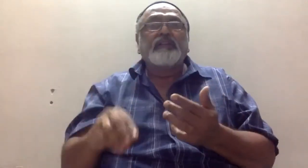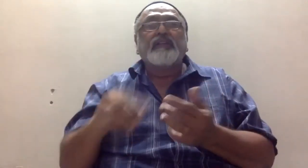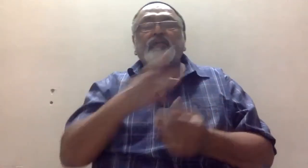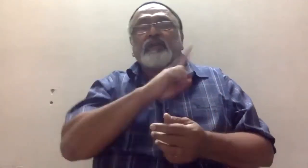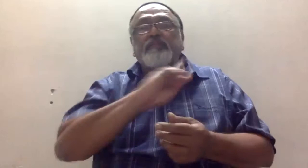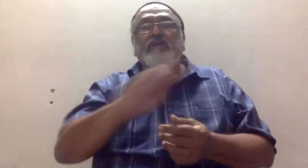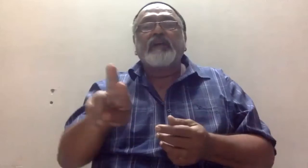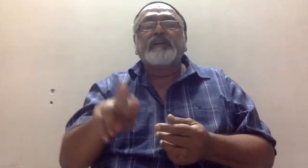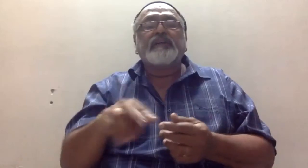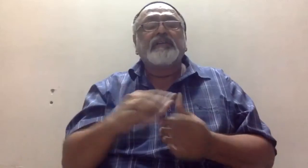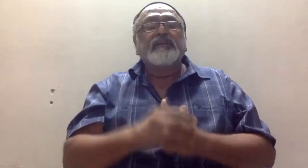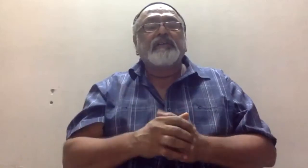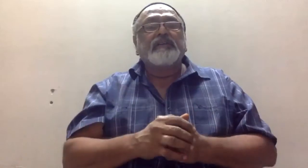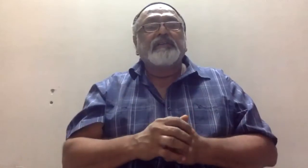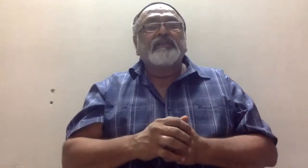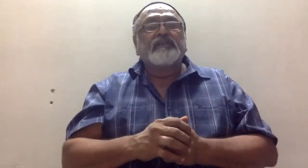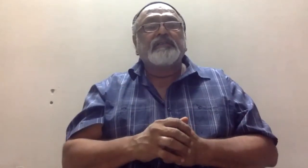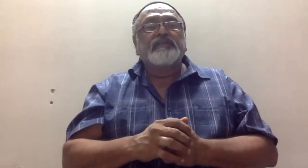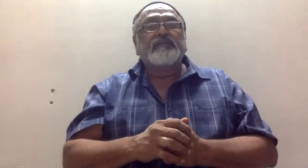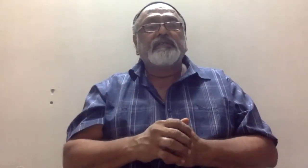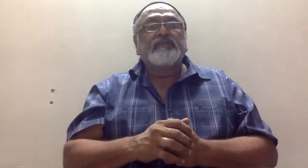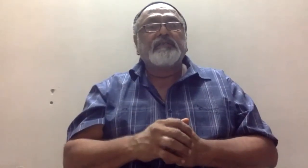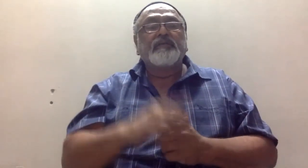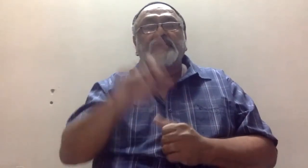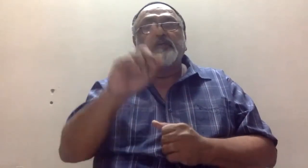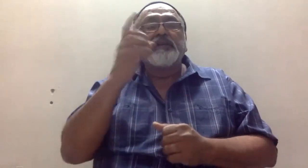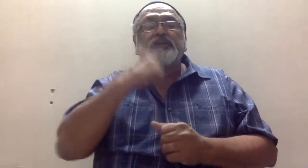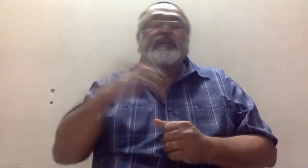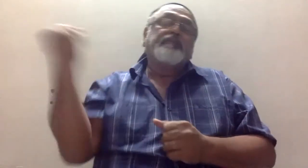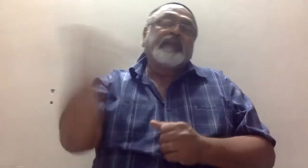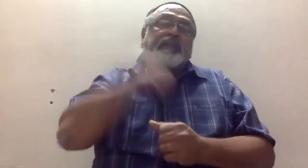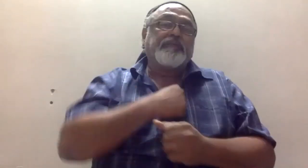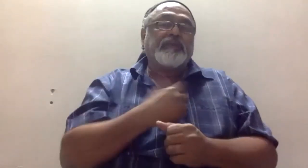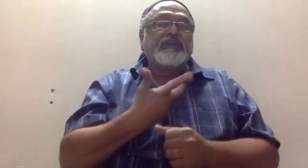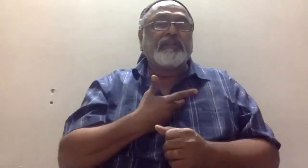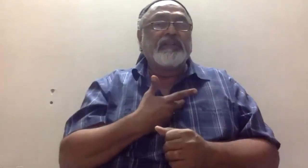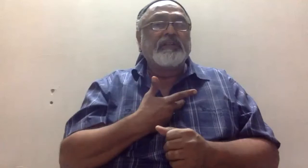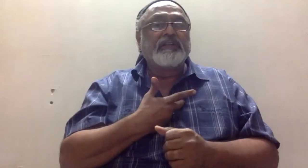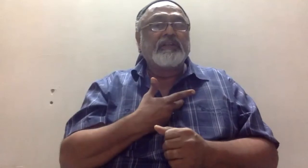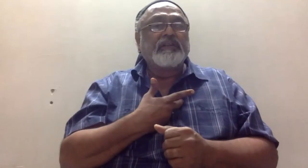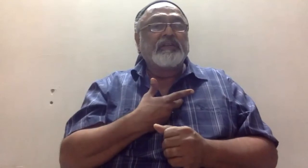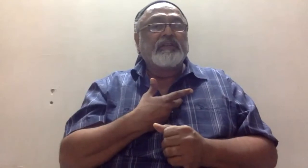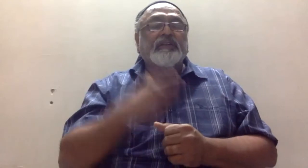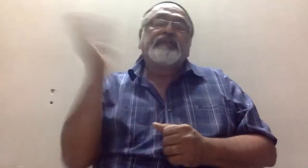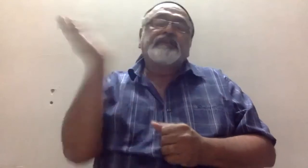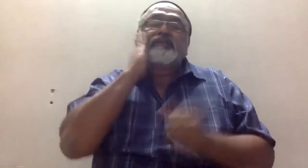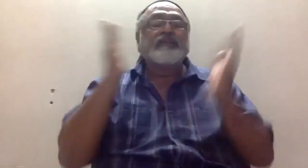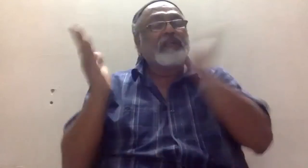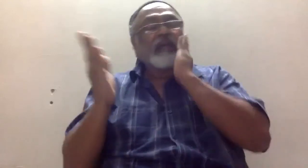from outside, and one person hits me, means one or two slaps on my back of my head,